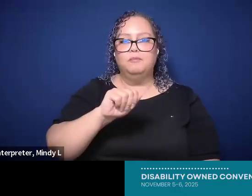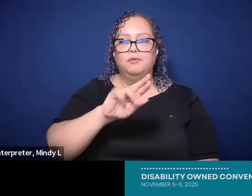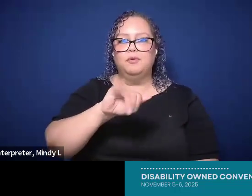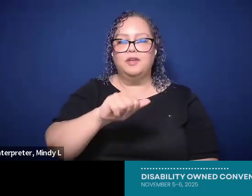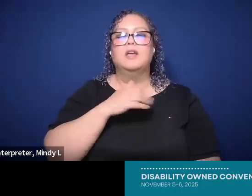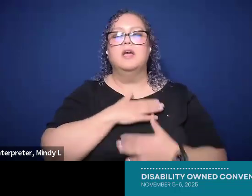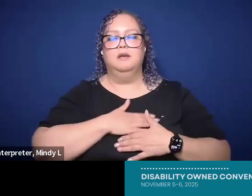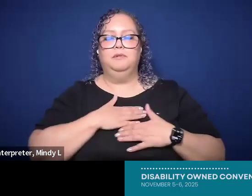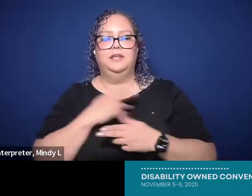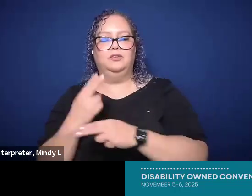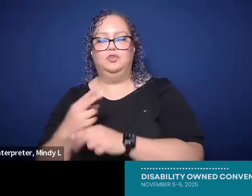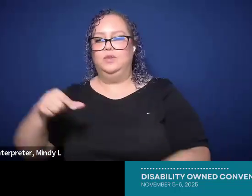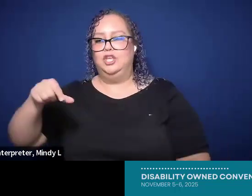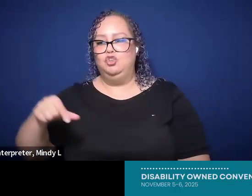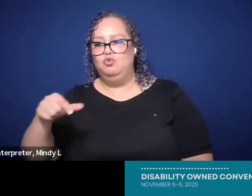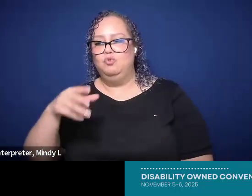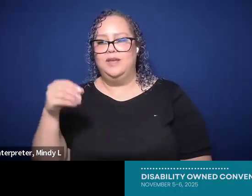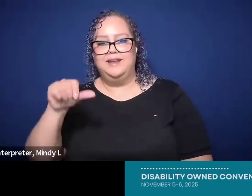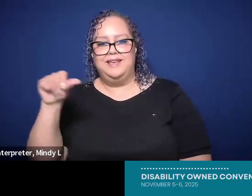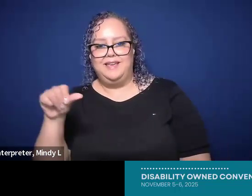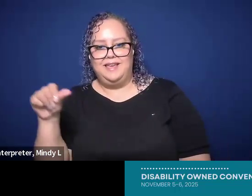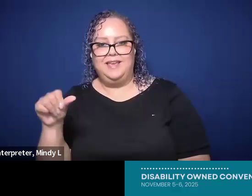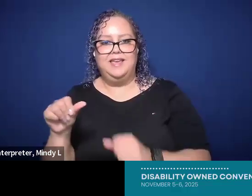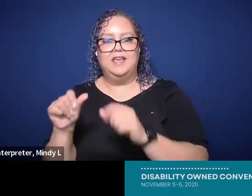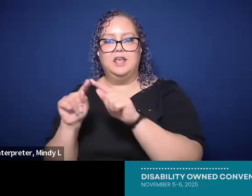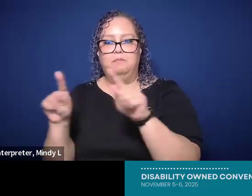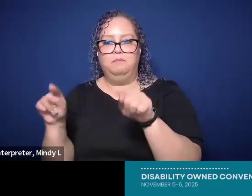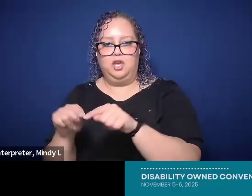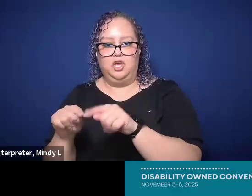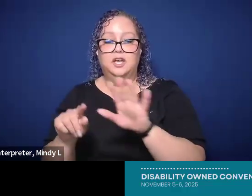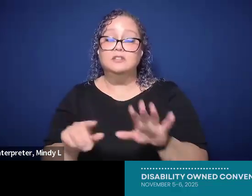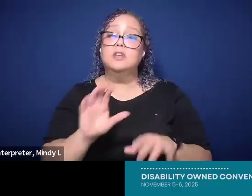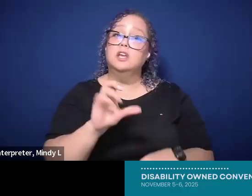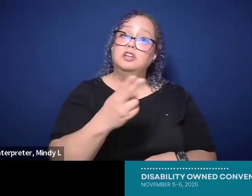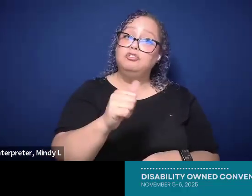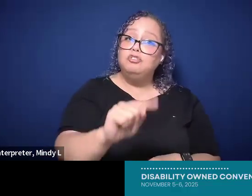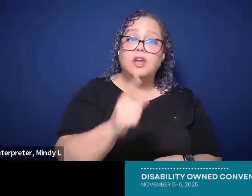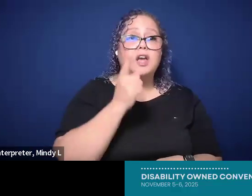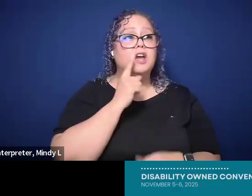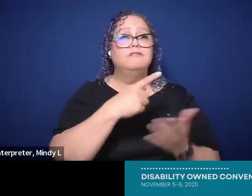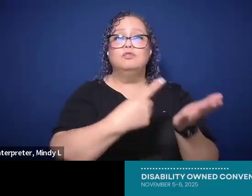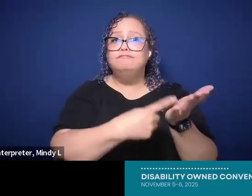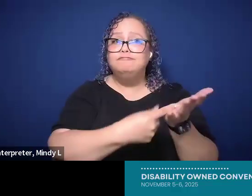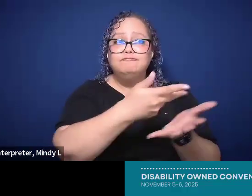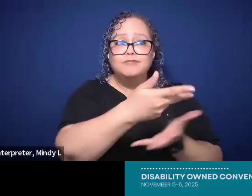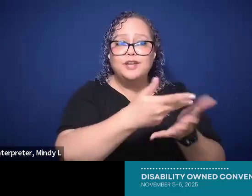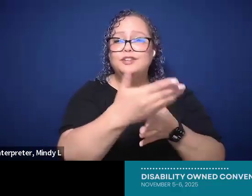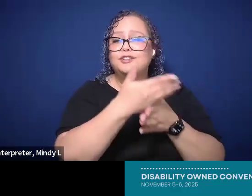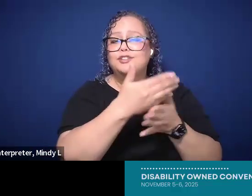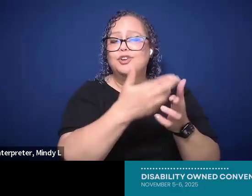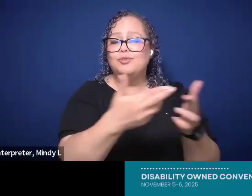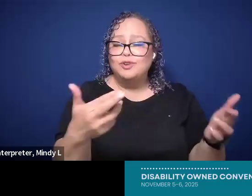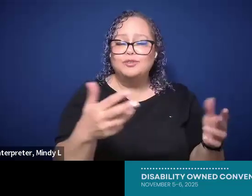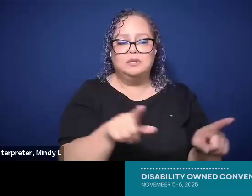chat box we'd love you to use to talk with each other, share your experiences, share resources, as we did in the last session. But sometimes